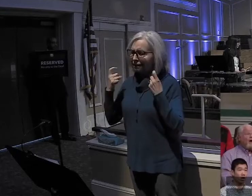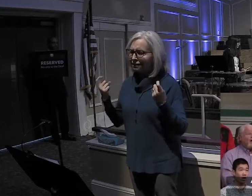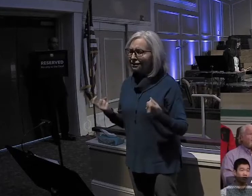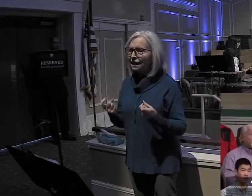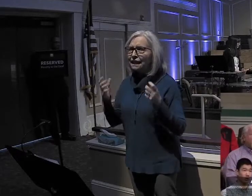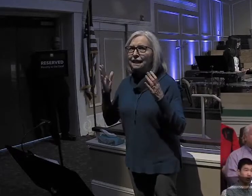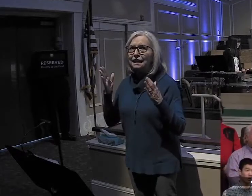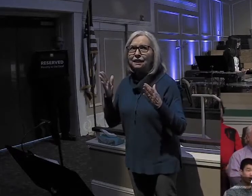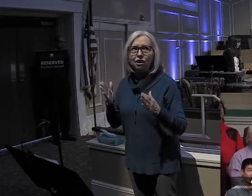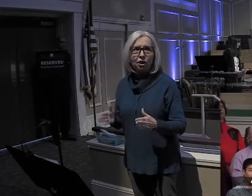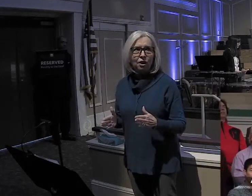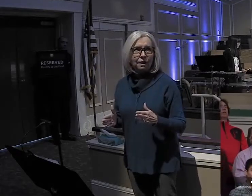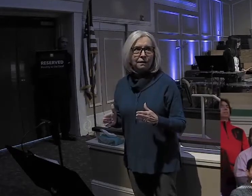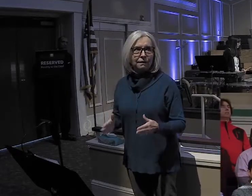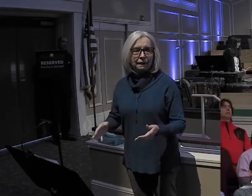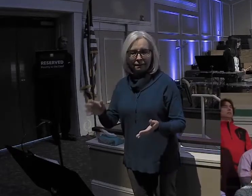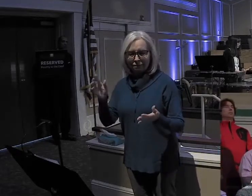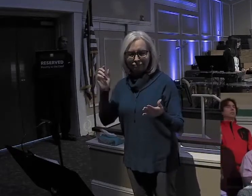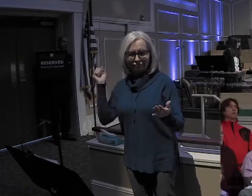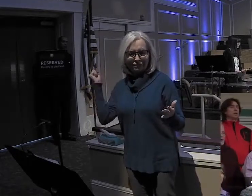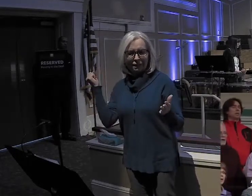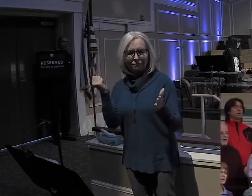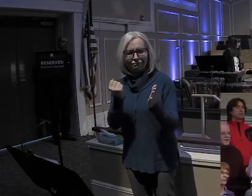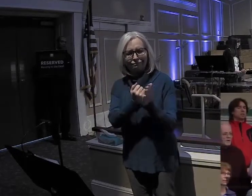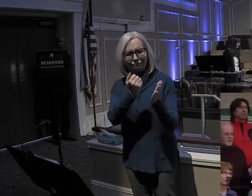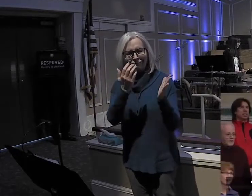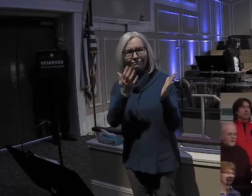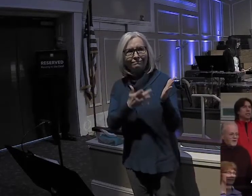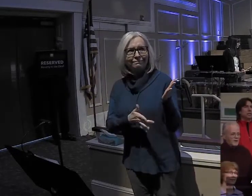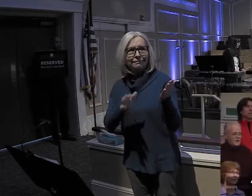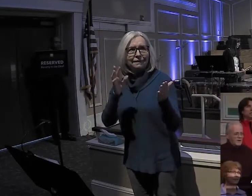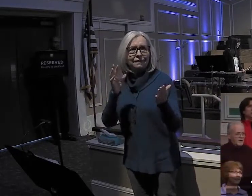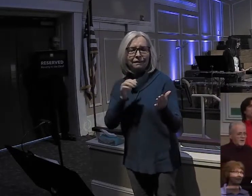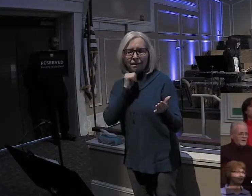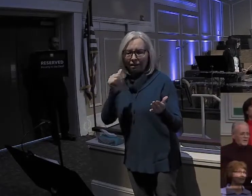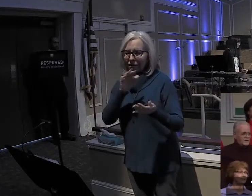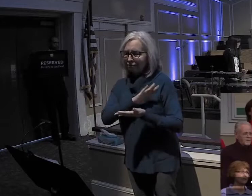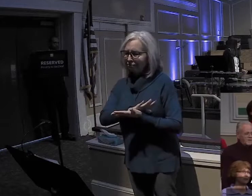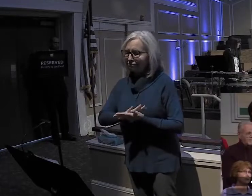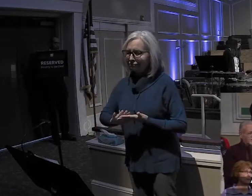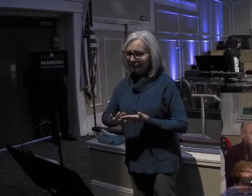a sinner condemned